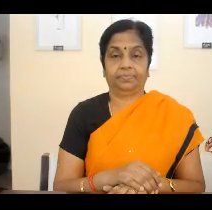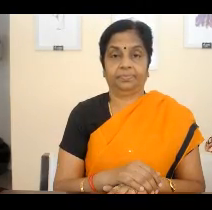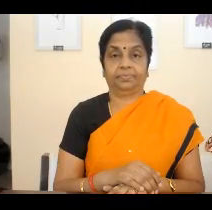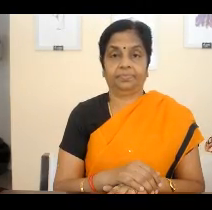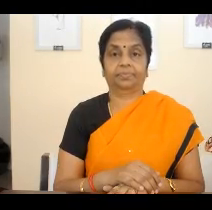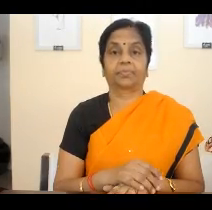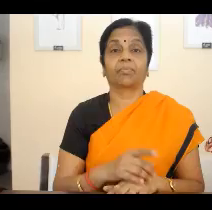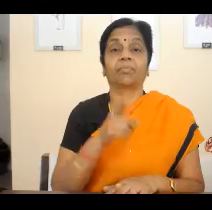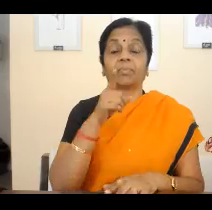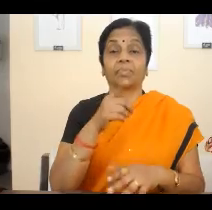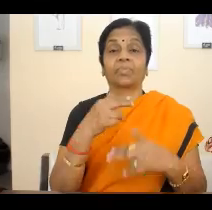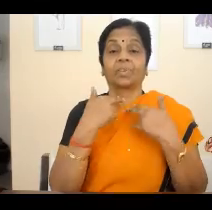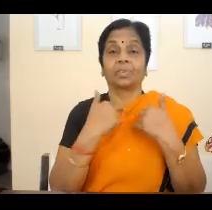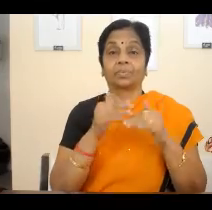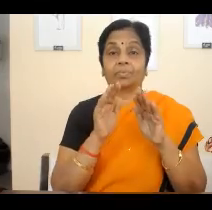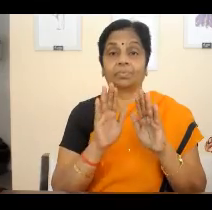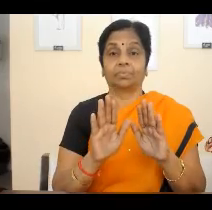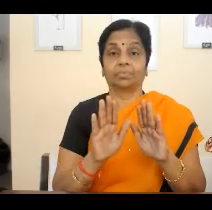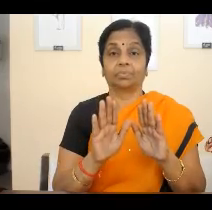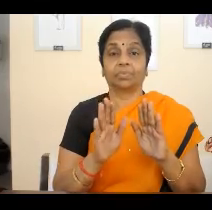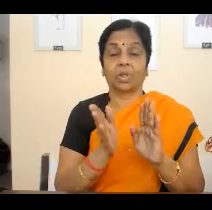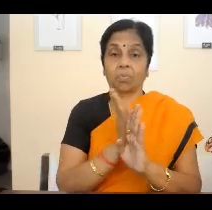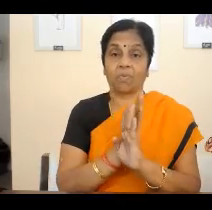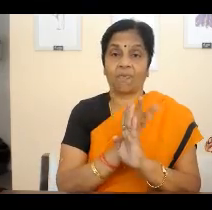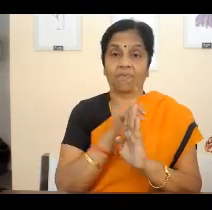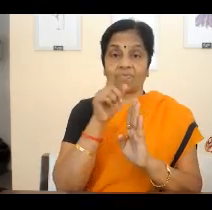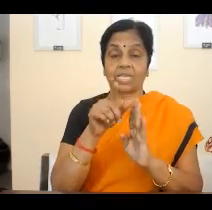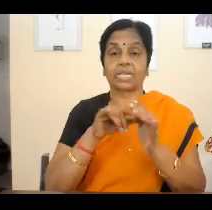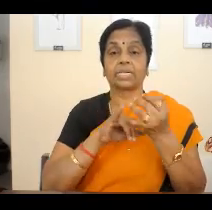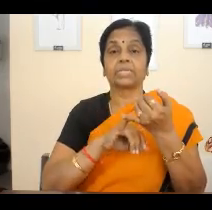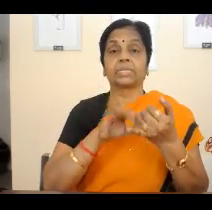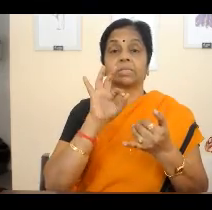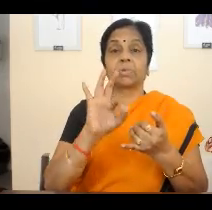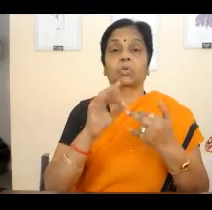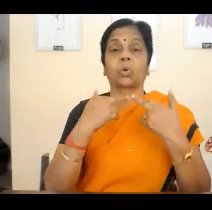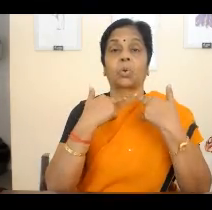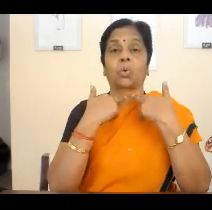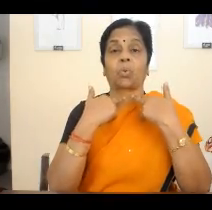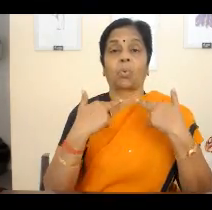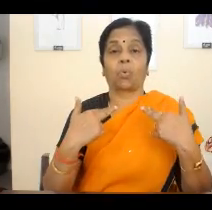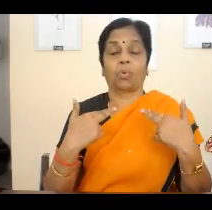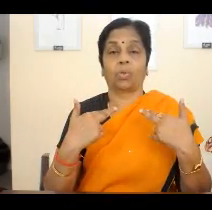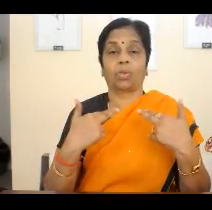The cases before the special court should be